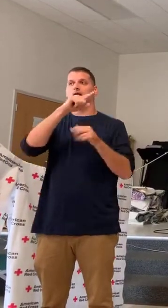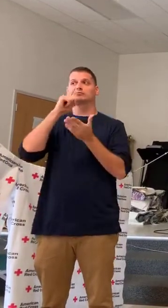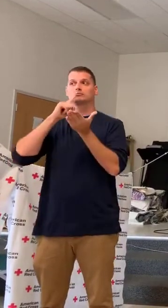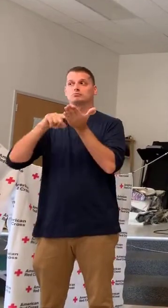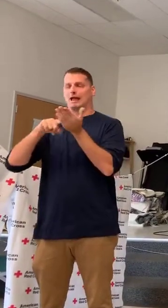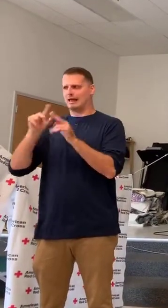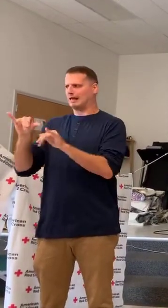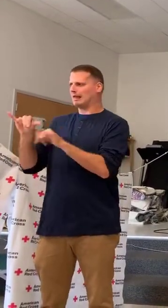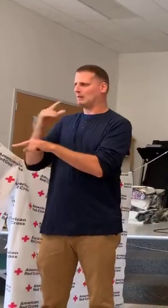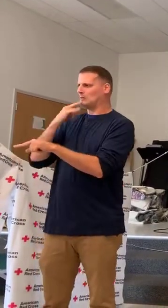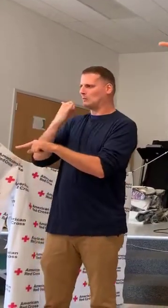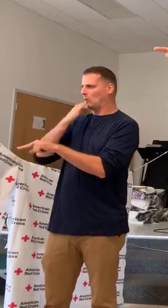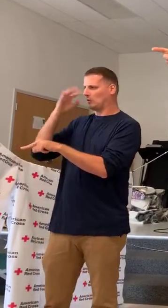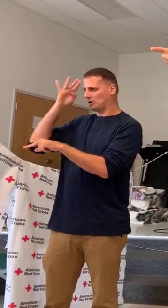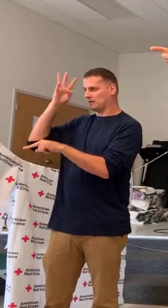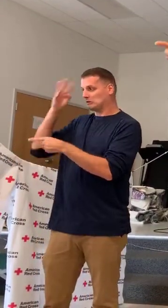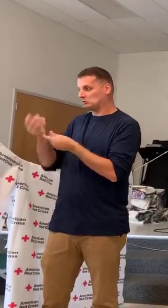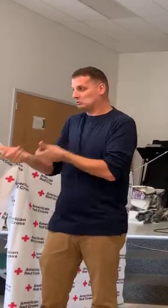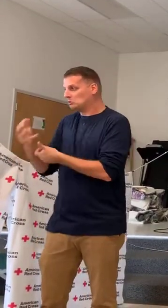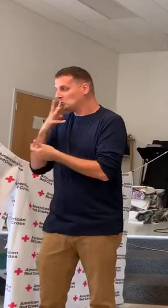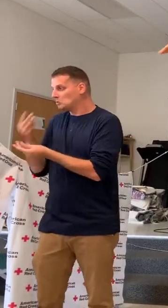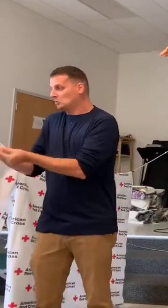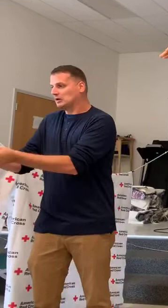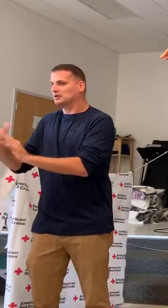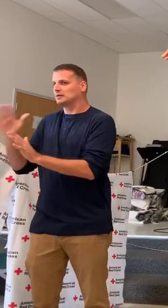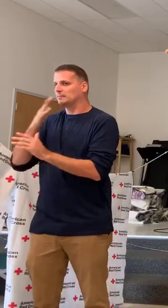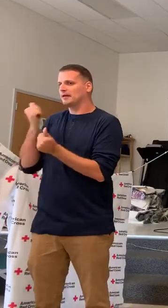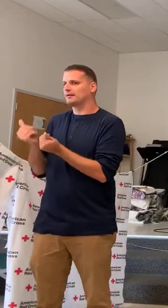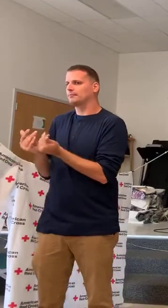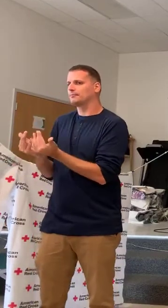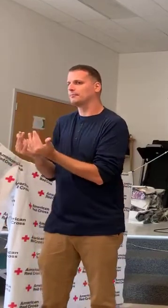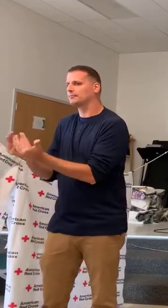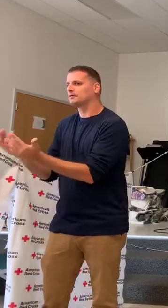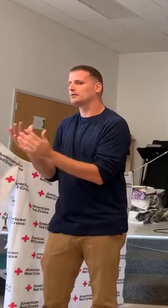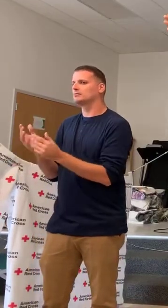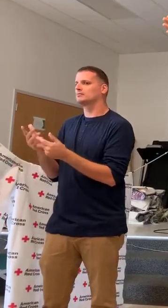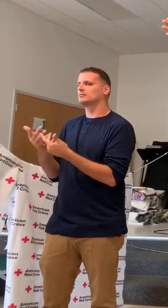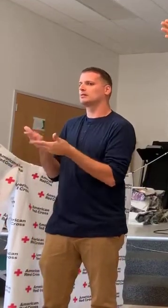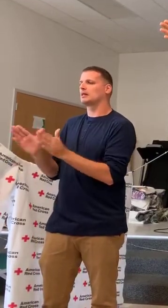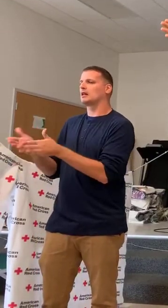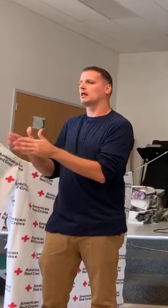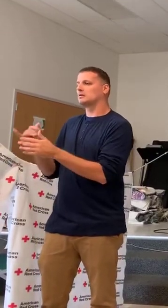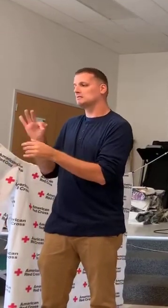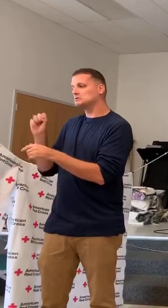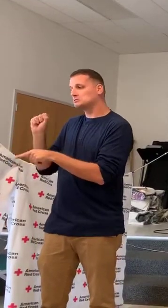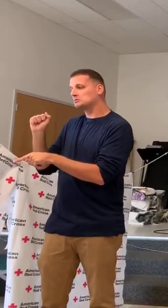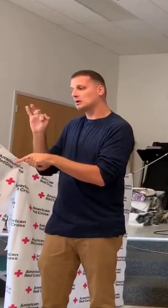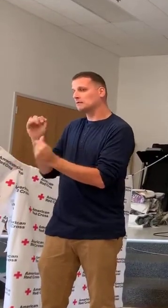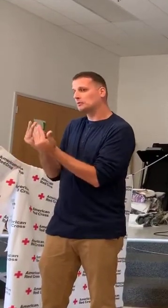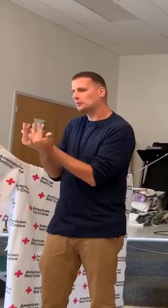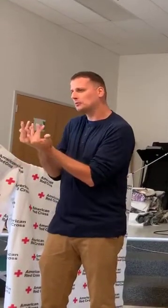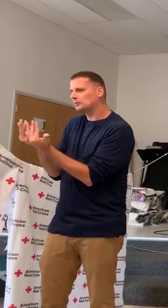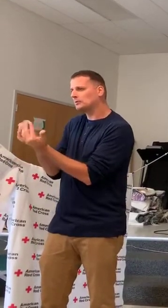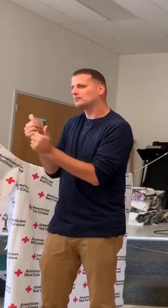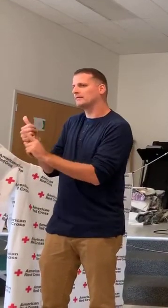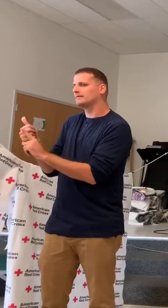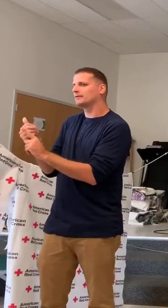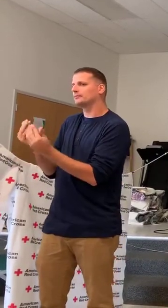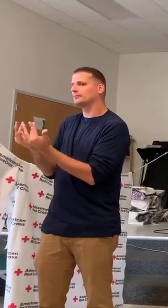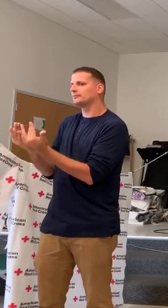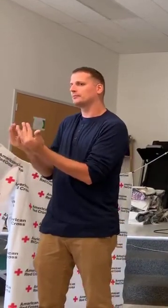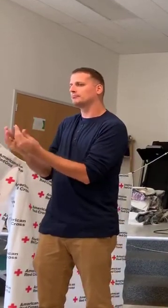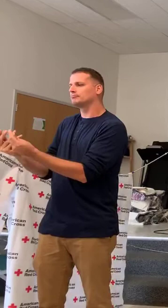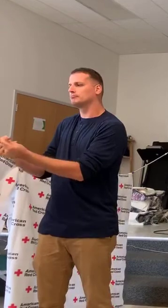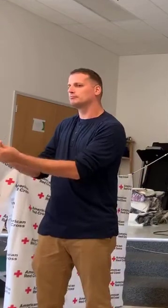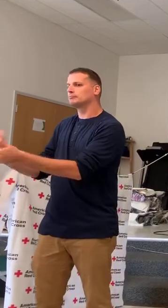in the Kenai putting out fires, up in Fairbanks for the old Murphy Dome Road community in Goldstream, and then up in the Chalkeetsik village with Beaver, Venati, and all those